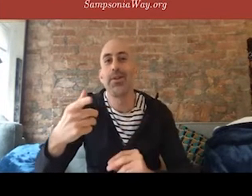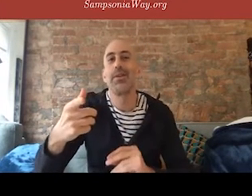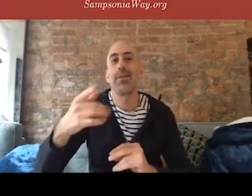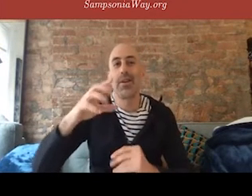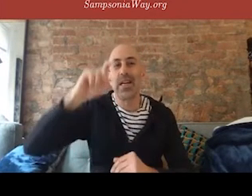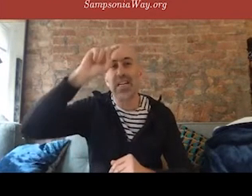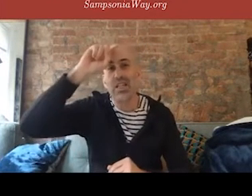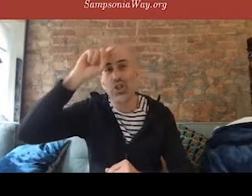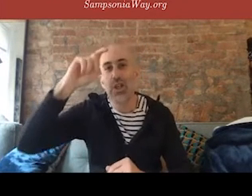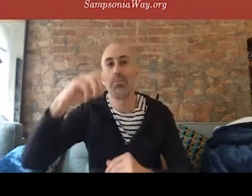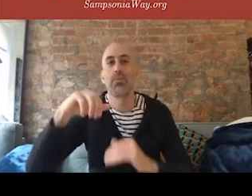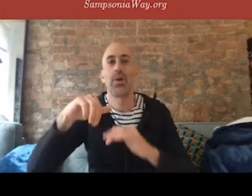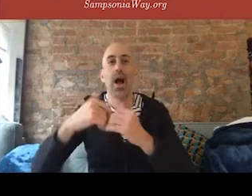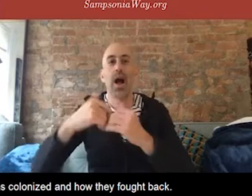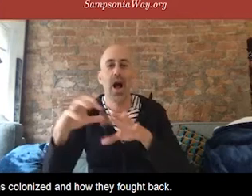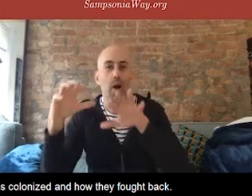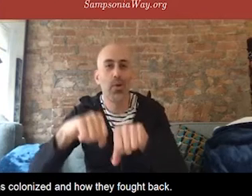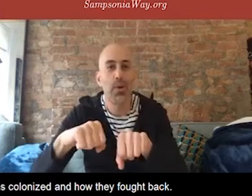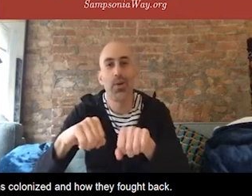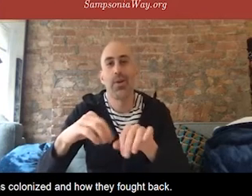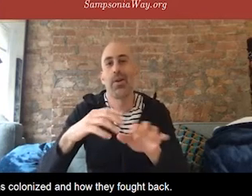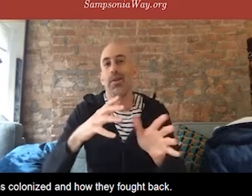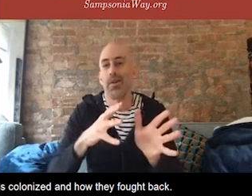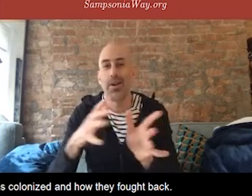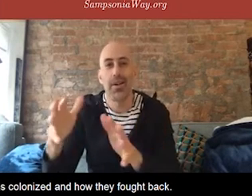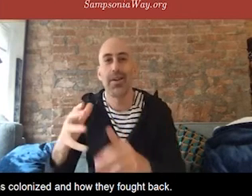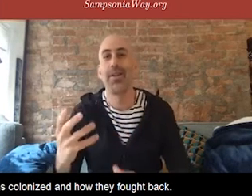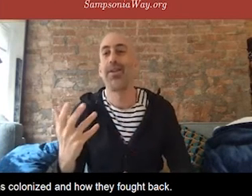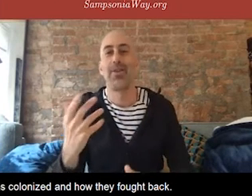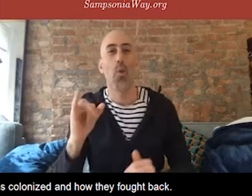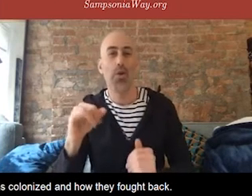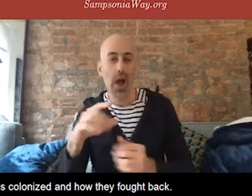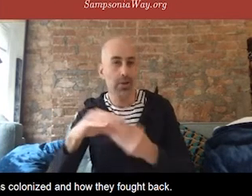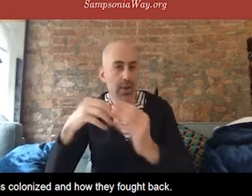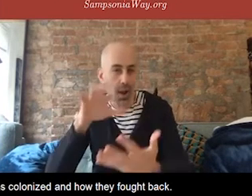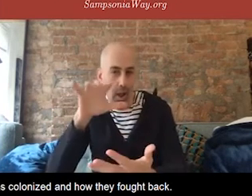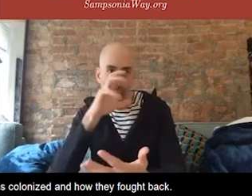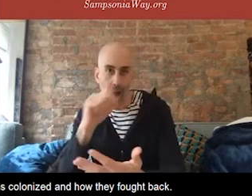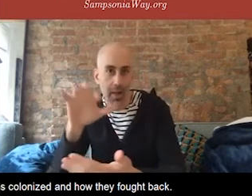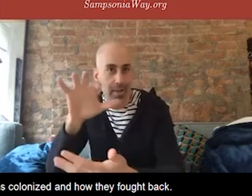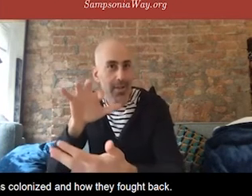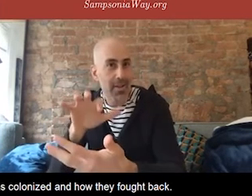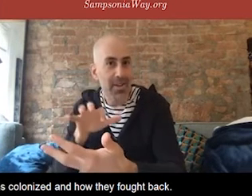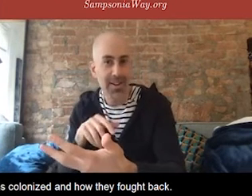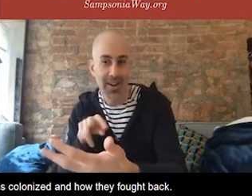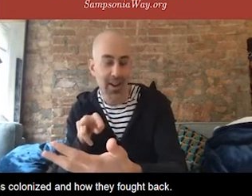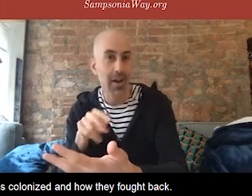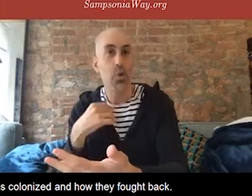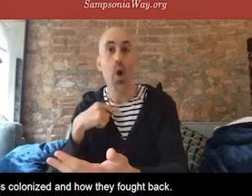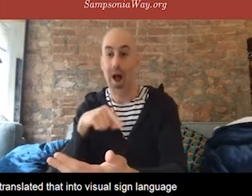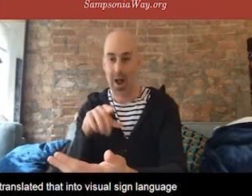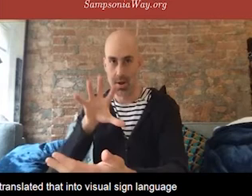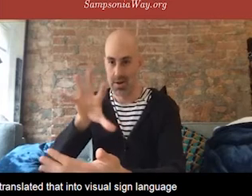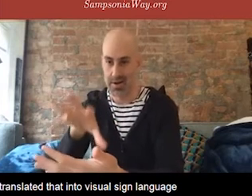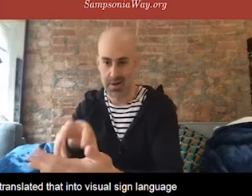Yeah. In Egypt, and how they like you know, their land was colonized and how they